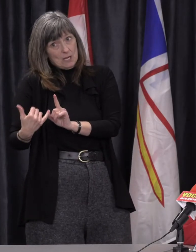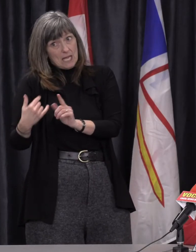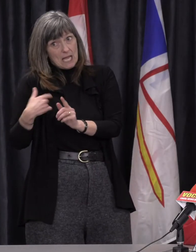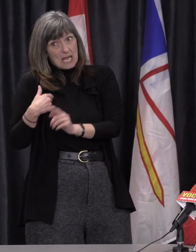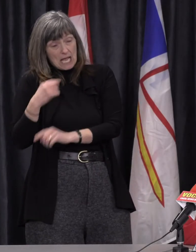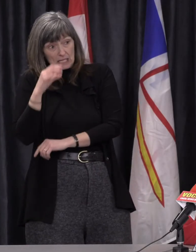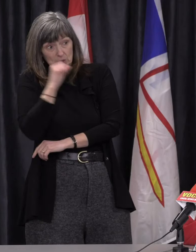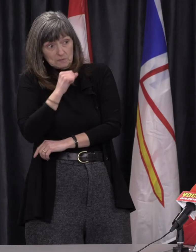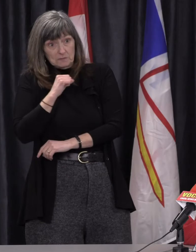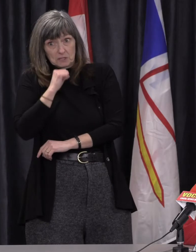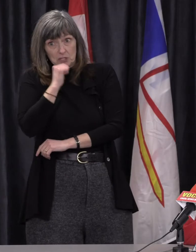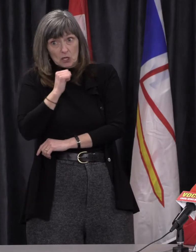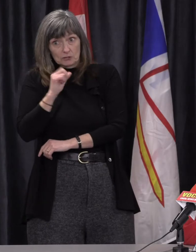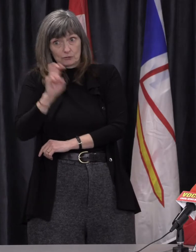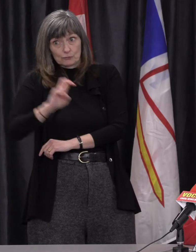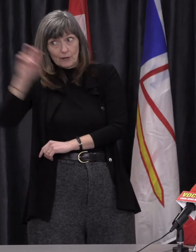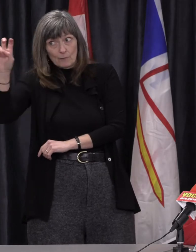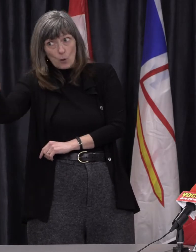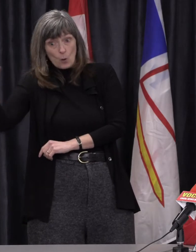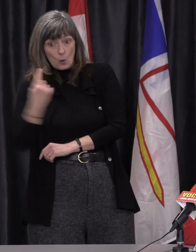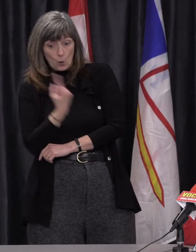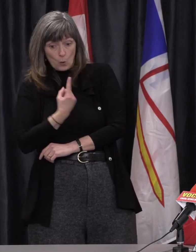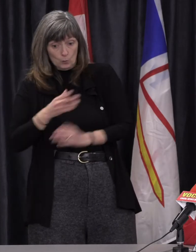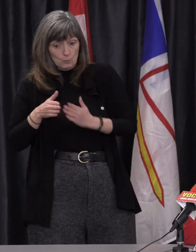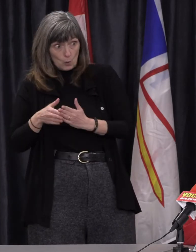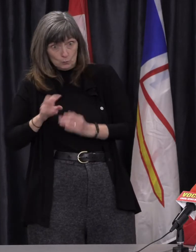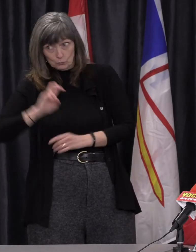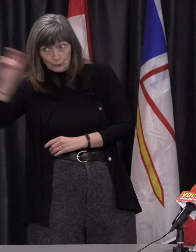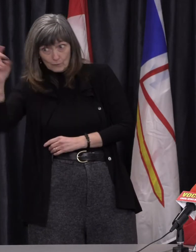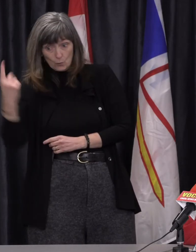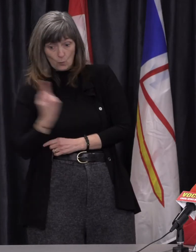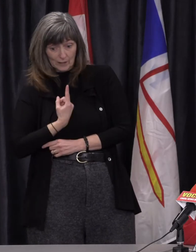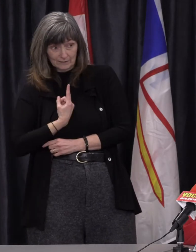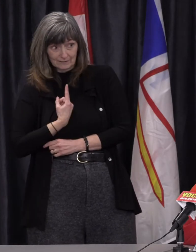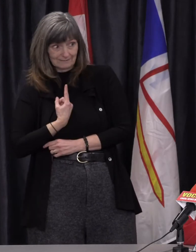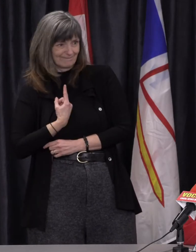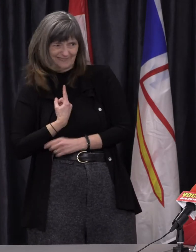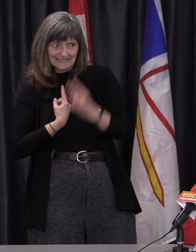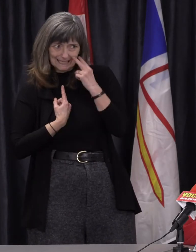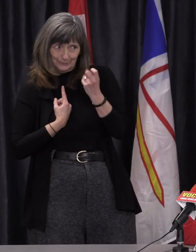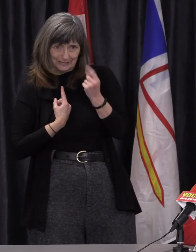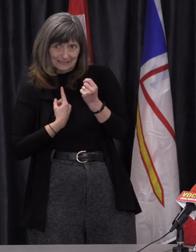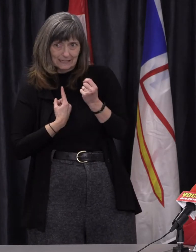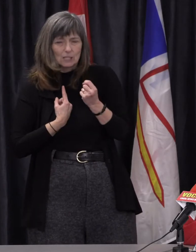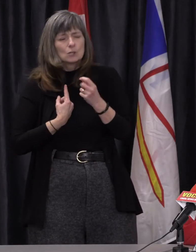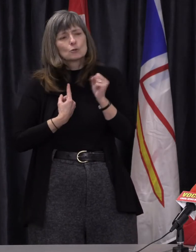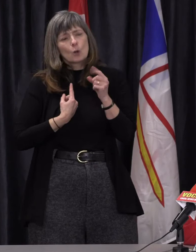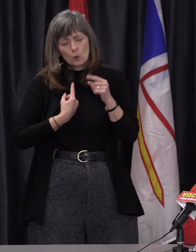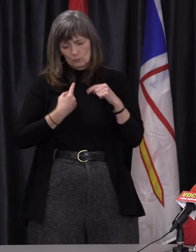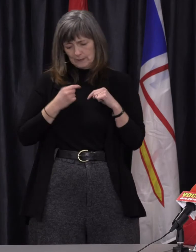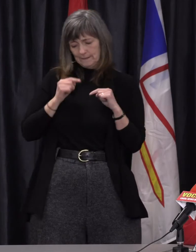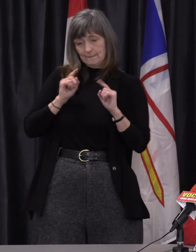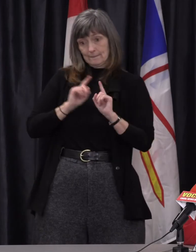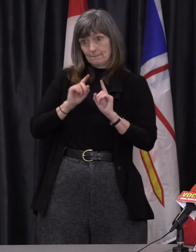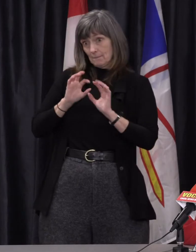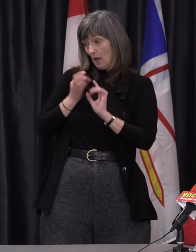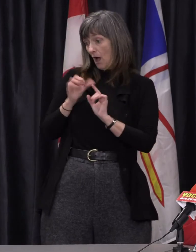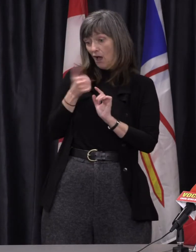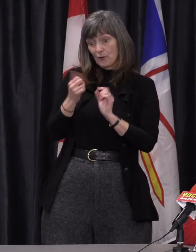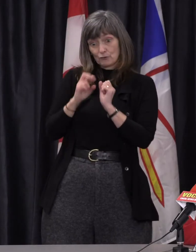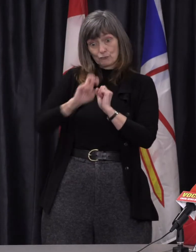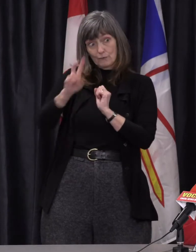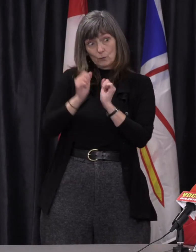that they didn't travel on their own on this cruise. For those that were alongside or in close proximity at this point, aren't showing any